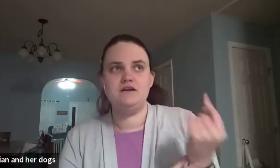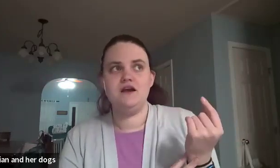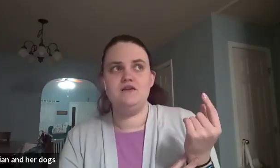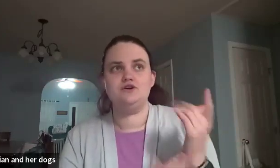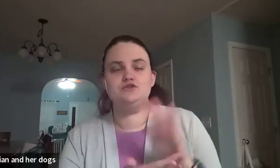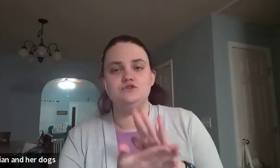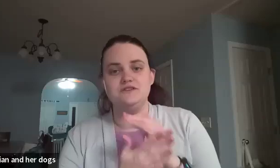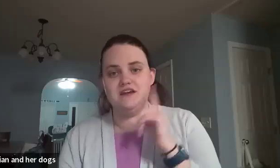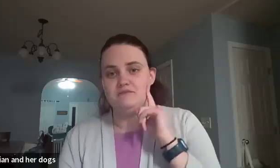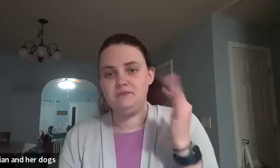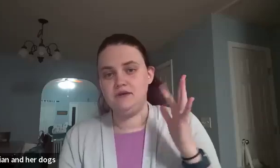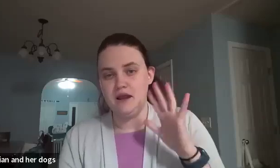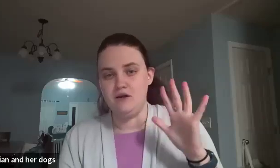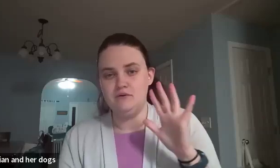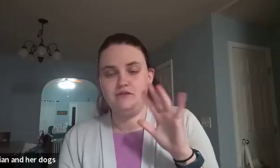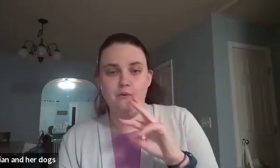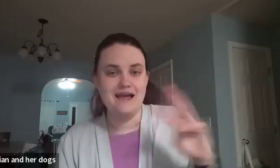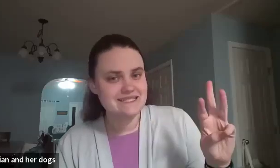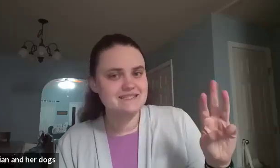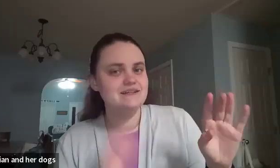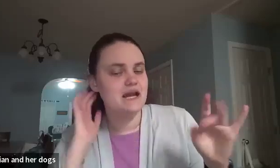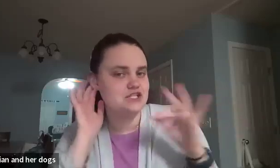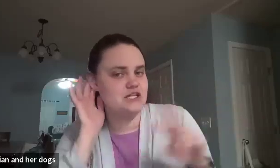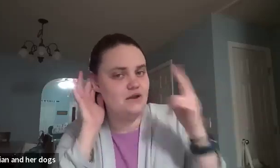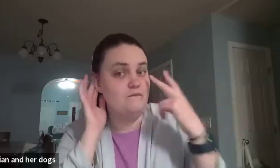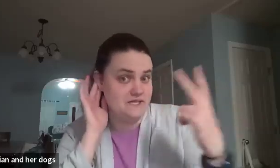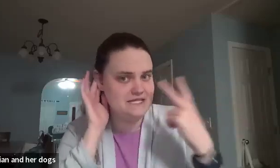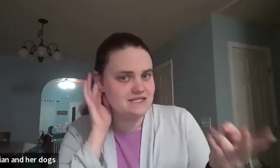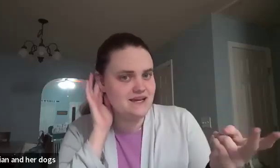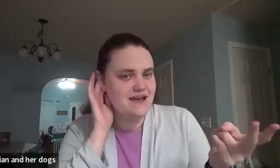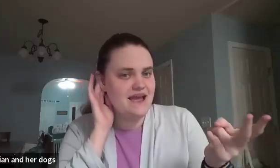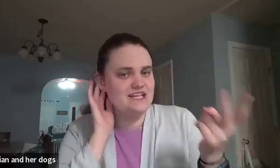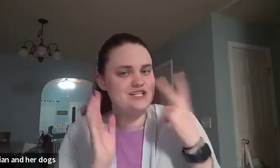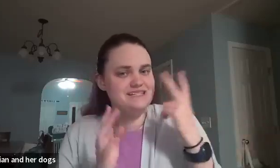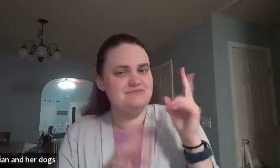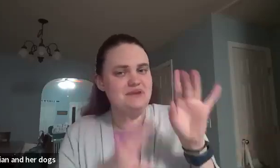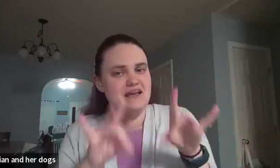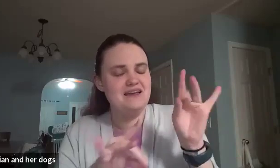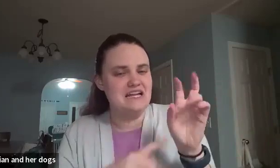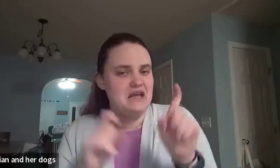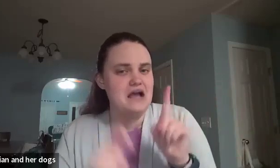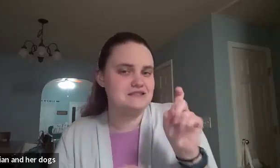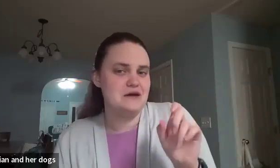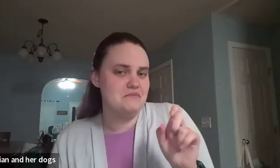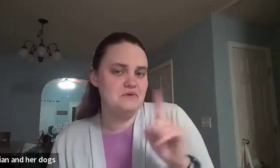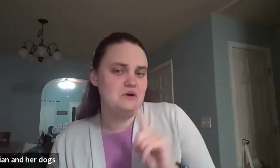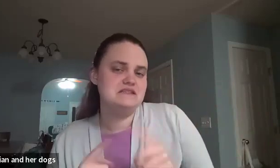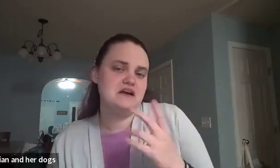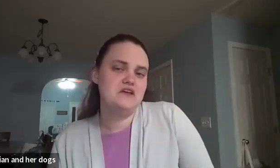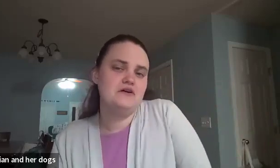one of the other schools for the deaf, maybe around in the West, and actually like go visit and just pick and like ask them, what's the sign that y'all